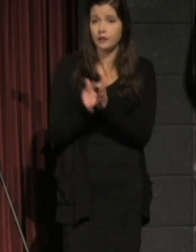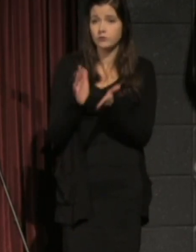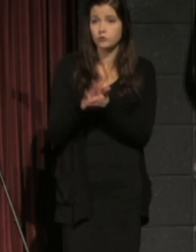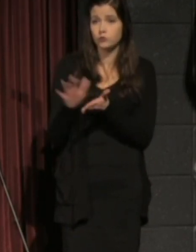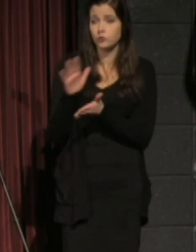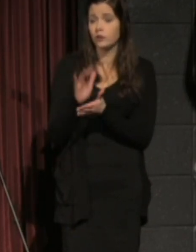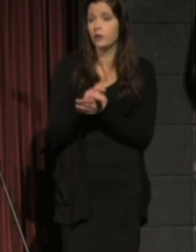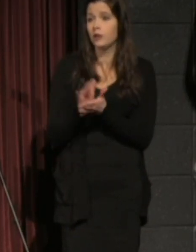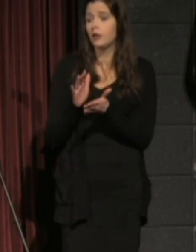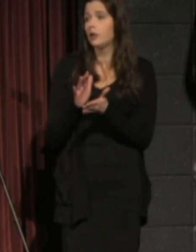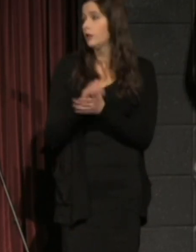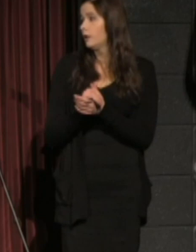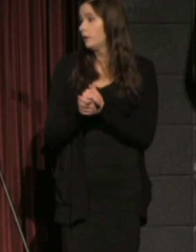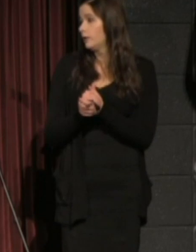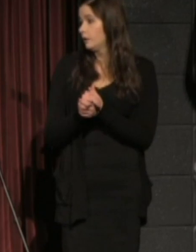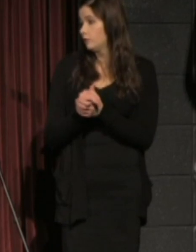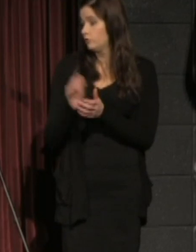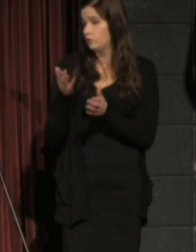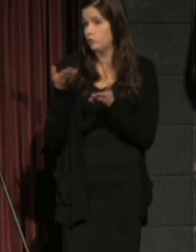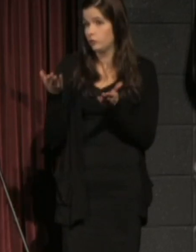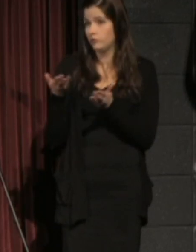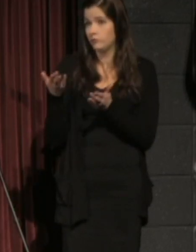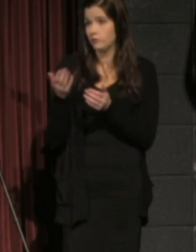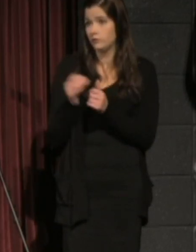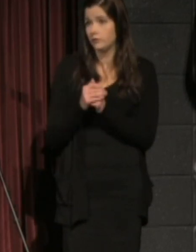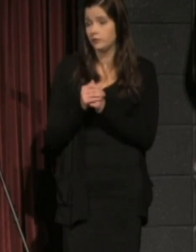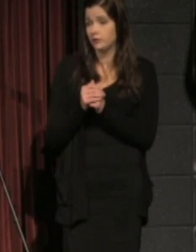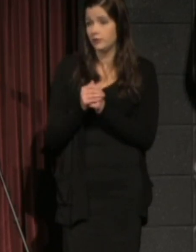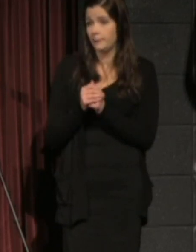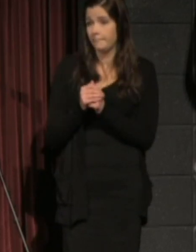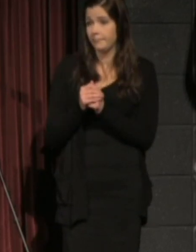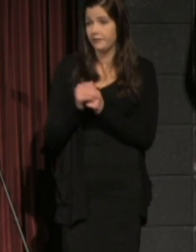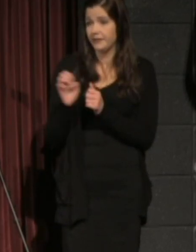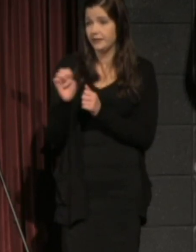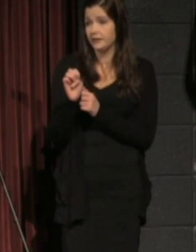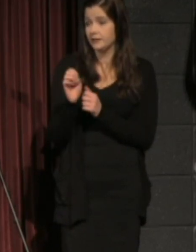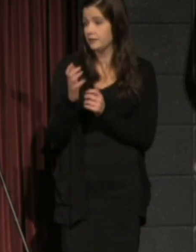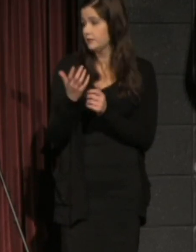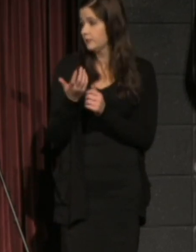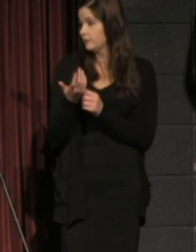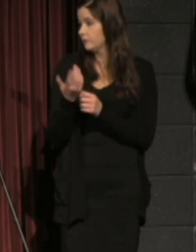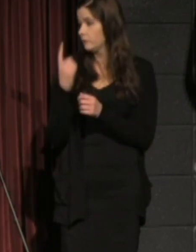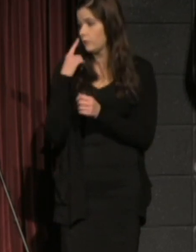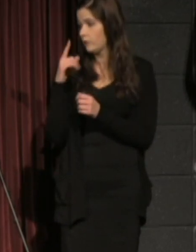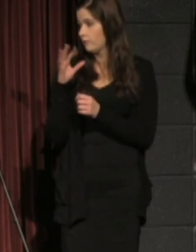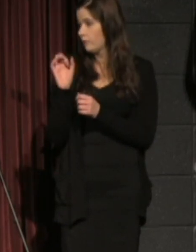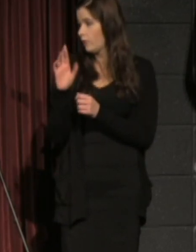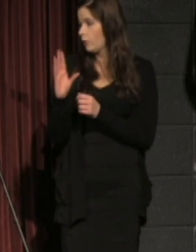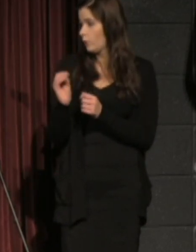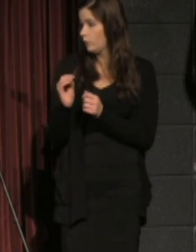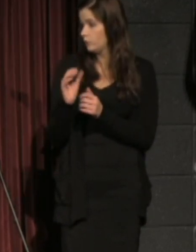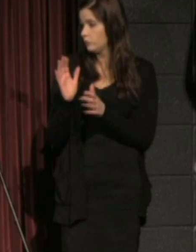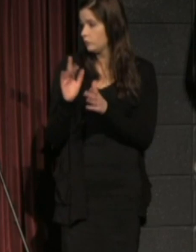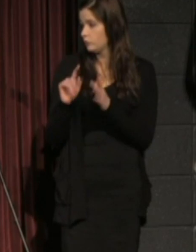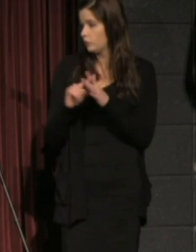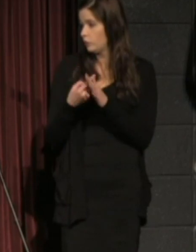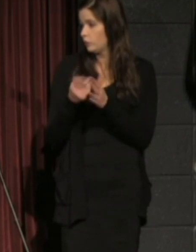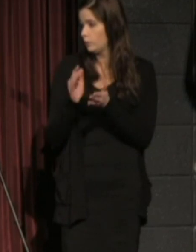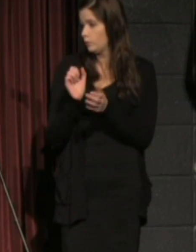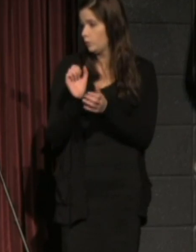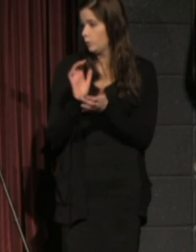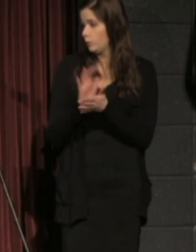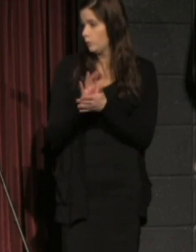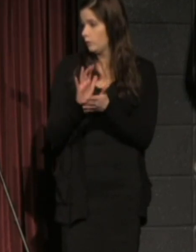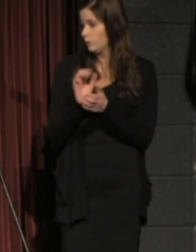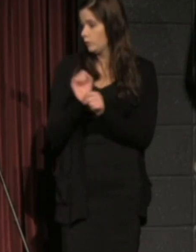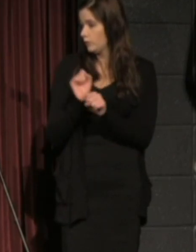clerk for North Dakota's East Central Judicial District in Fargo. She then started working as an associate attorney for Smith,